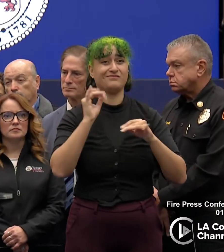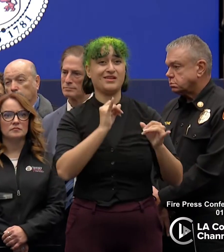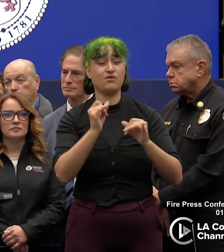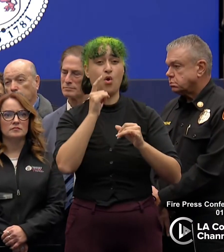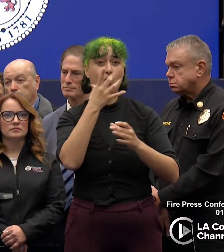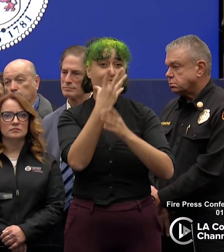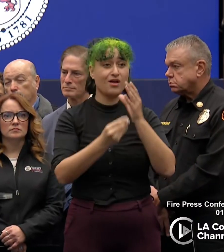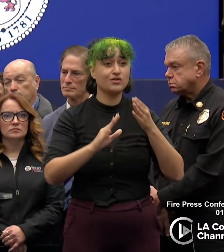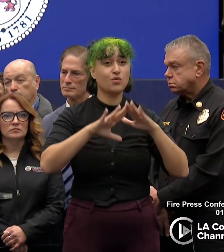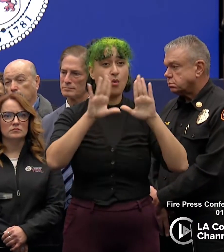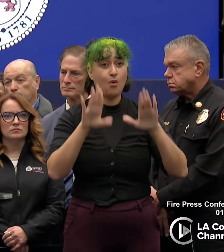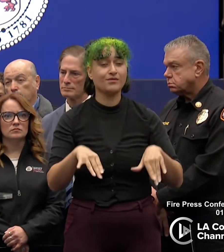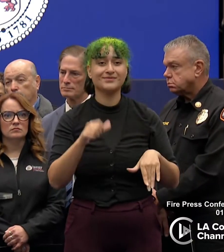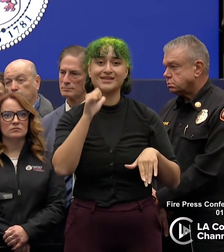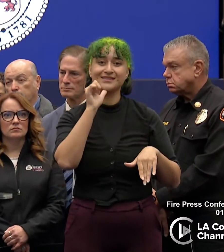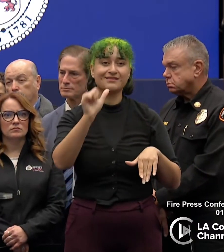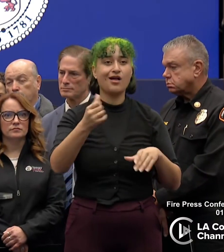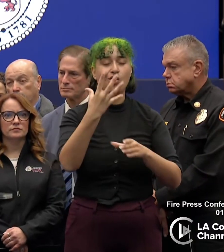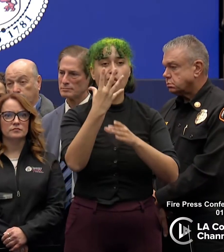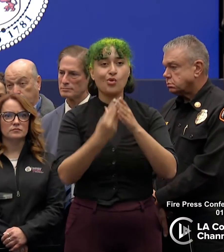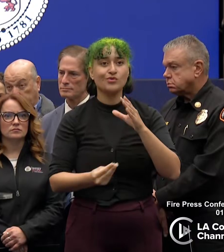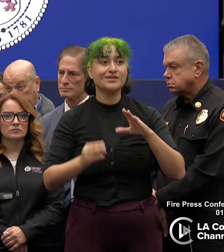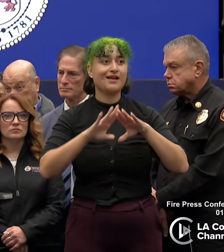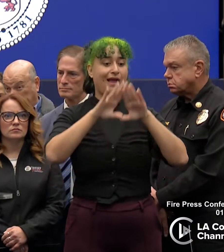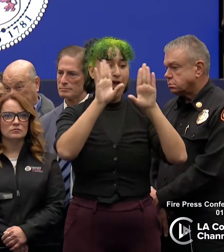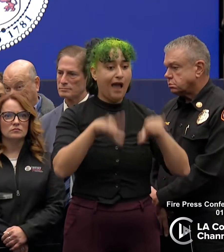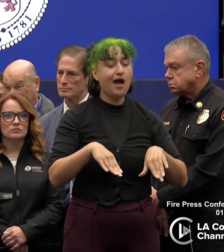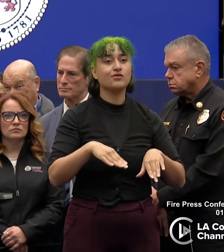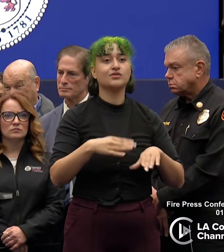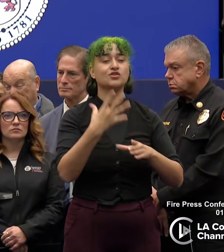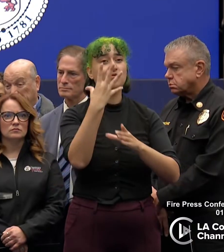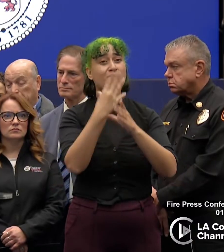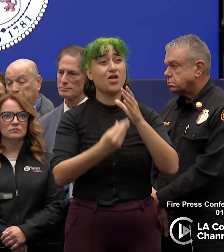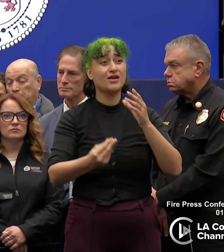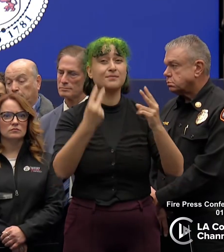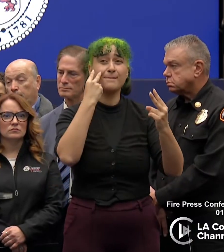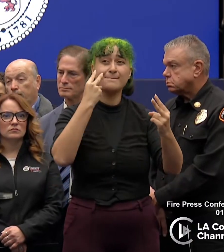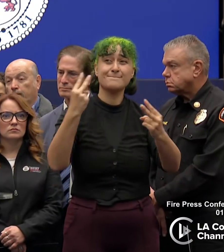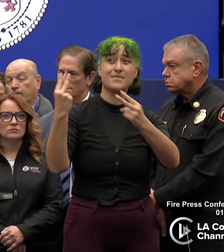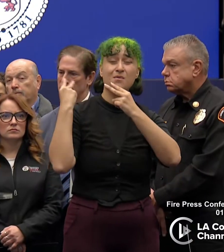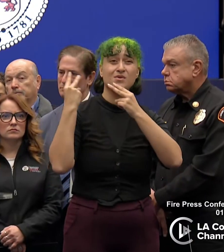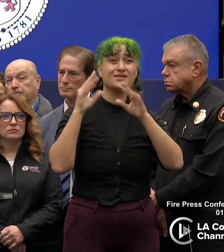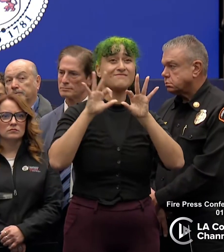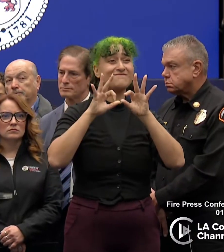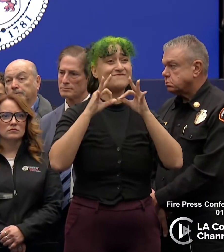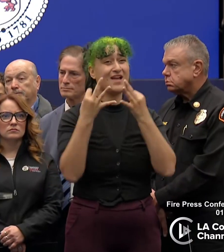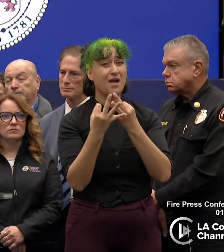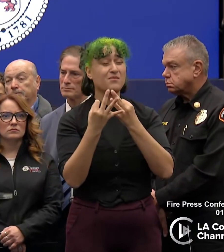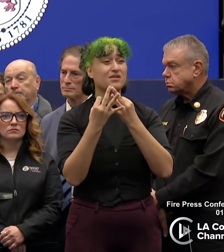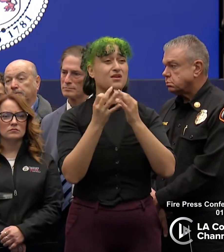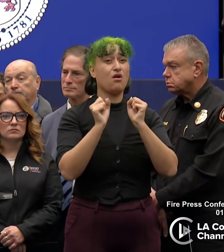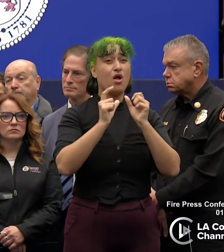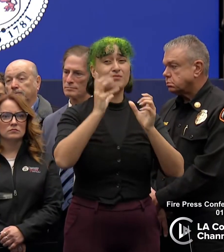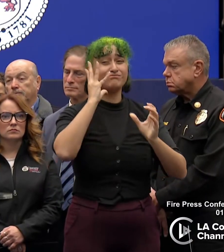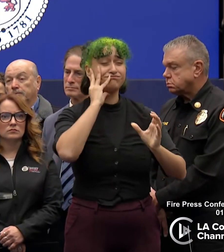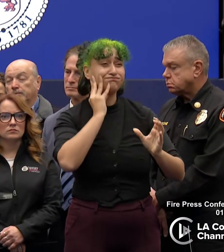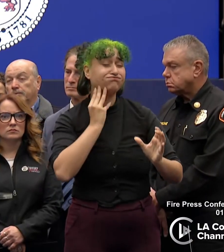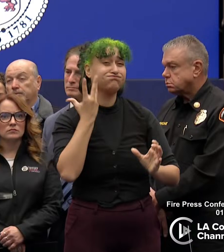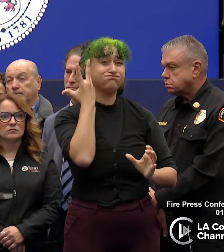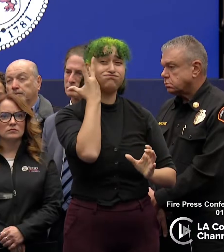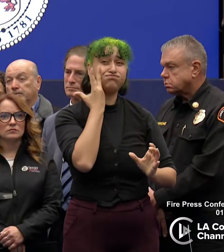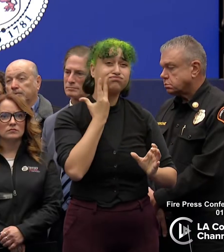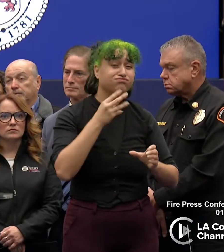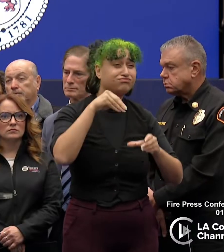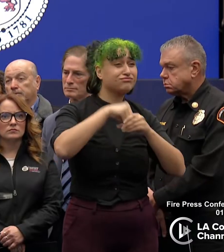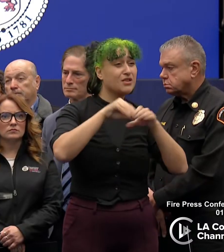not just a matter of losing a house. You've lost memories, family, all of the experiences that